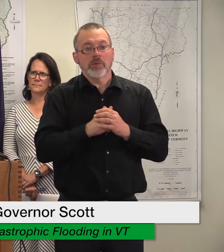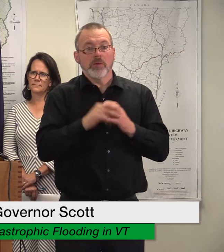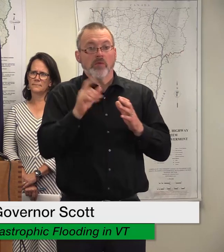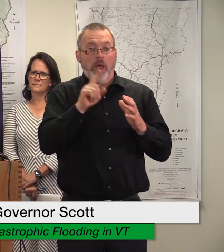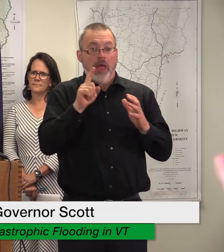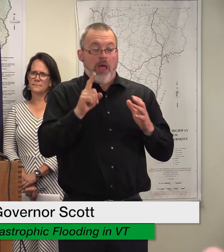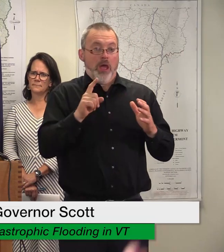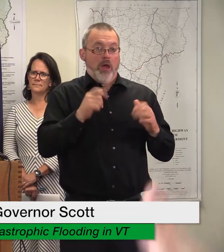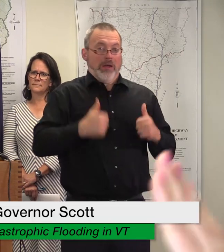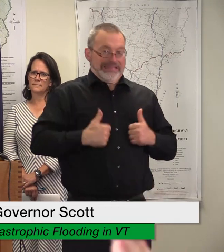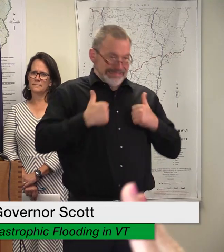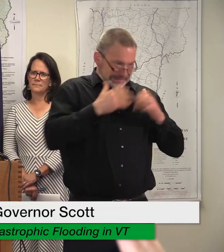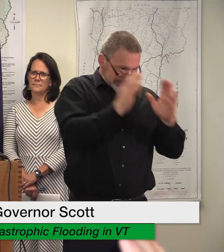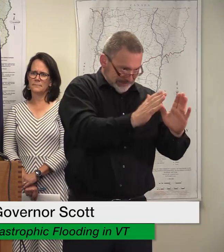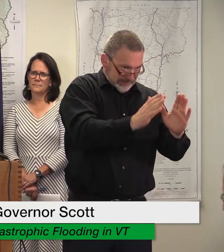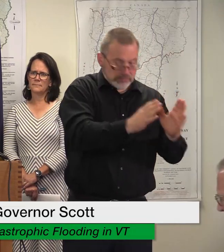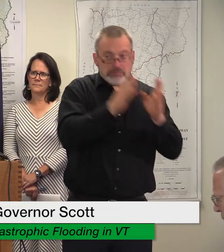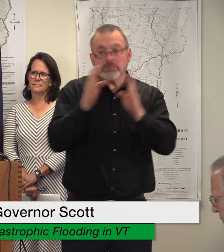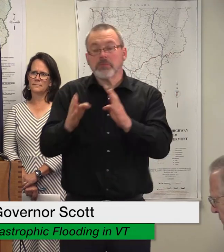businesses.